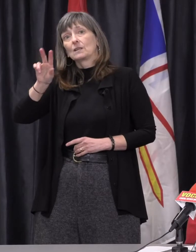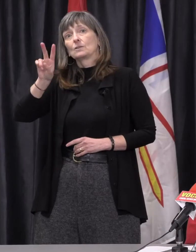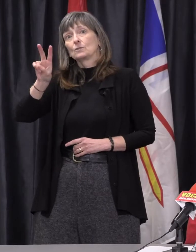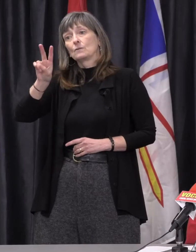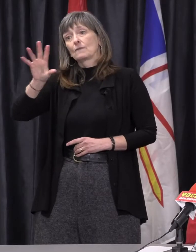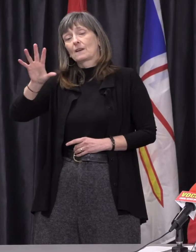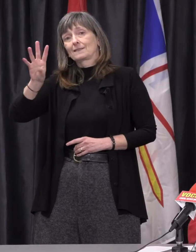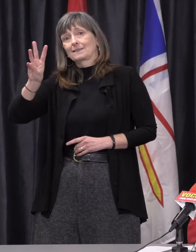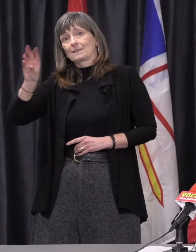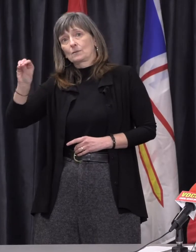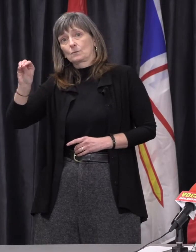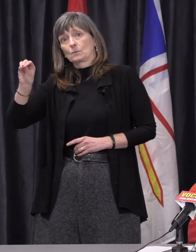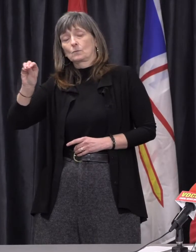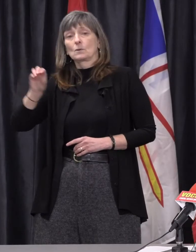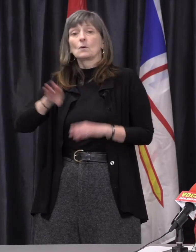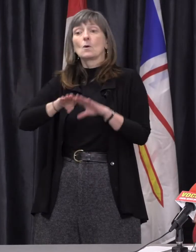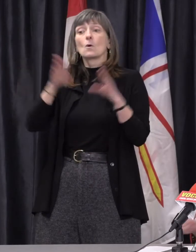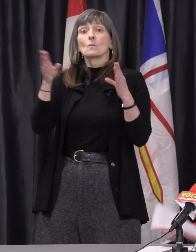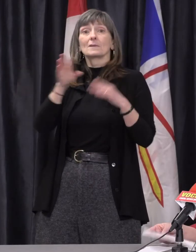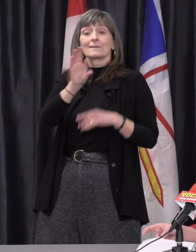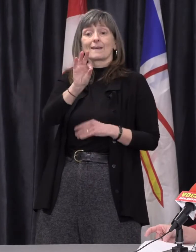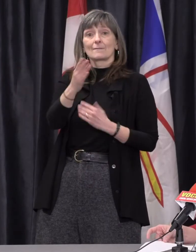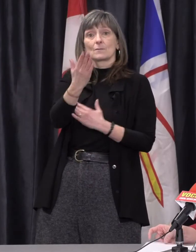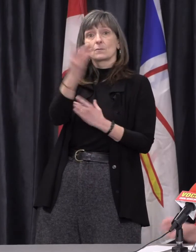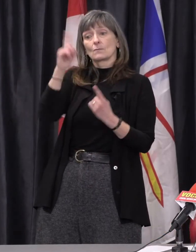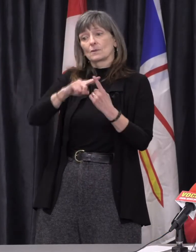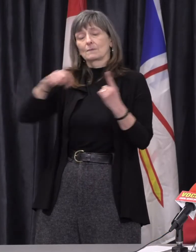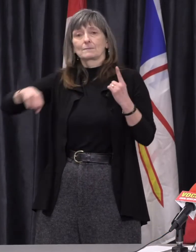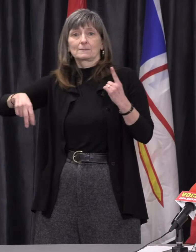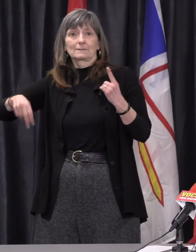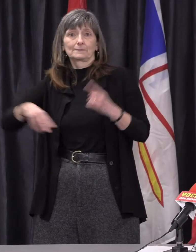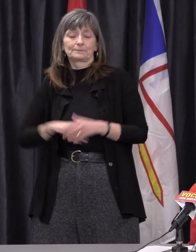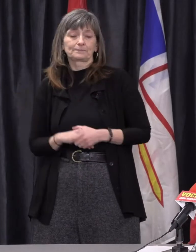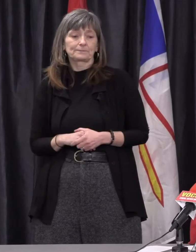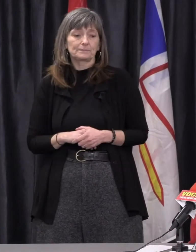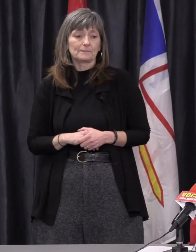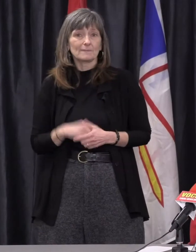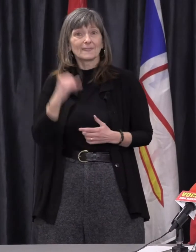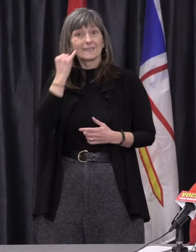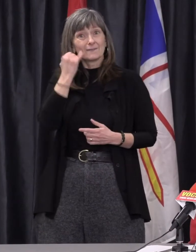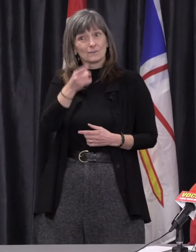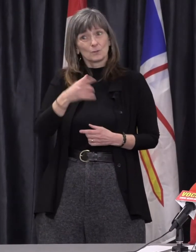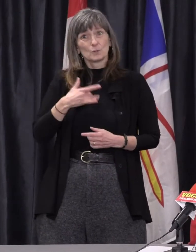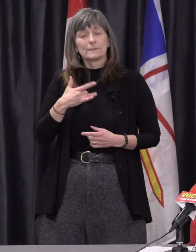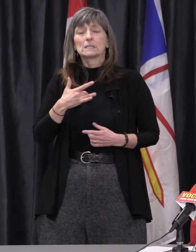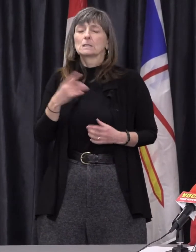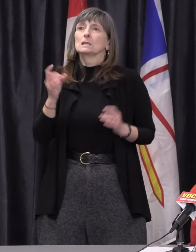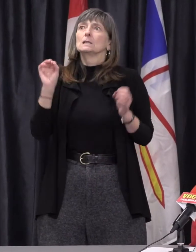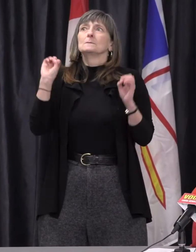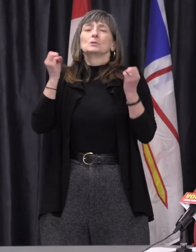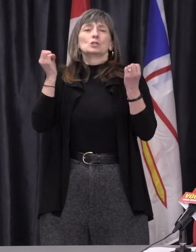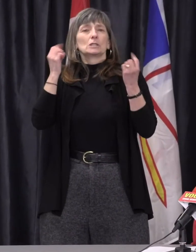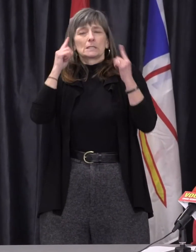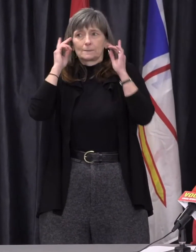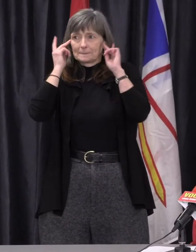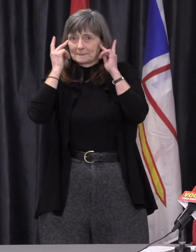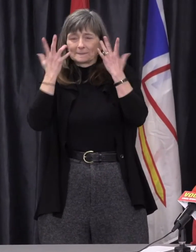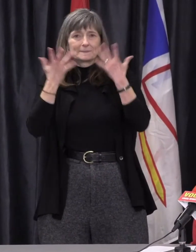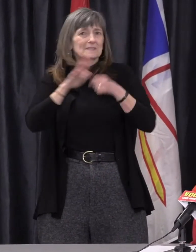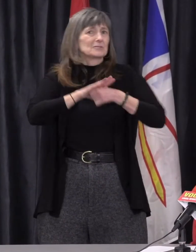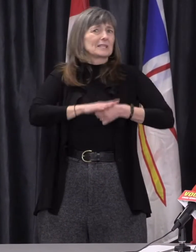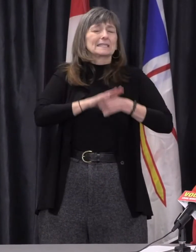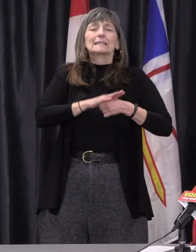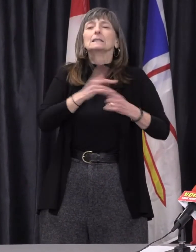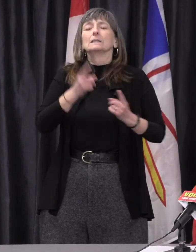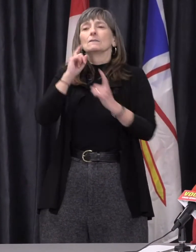1-855-753-2560, open 9 a.m. to midnight. If you are experiencing a mental health crisis, call the Mental Health Crisis